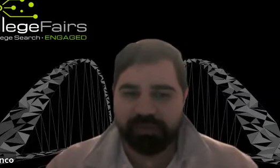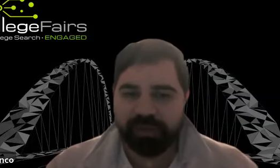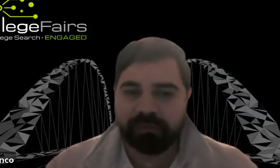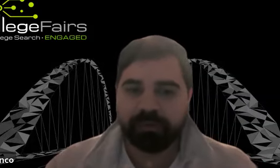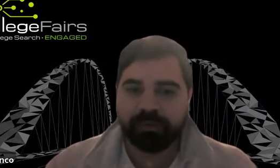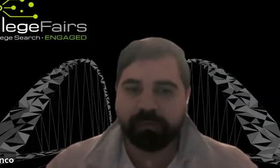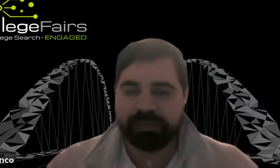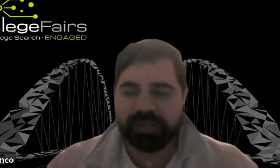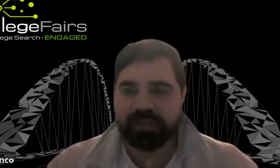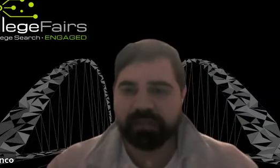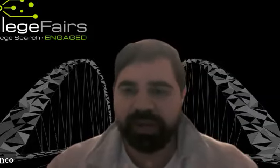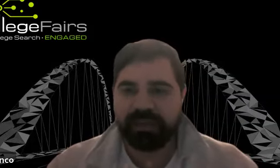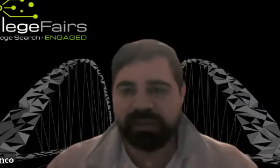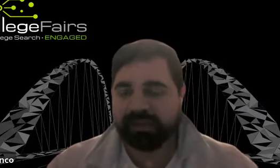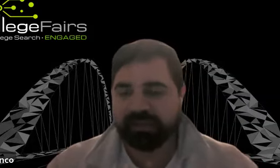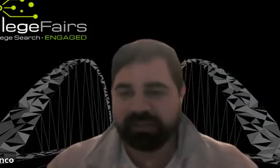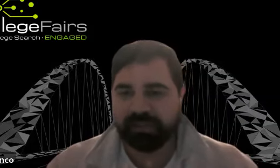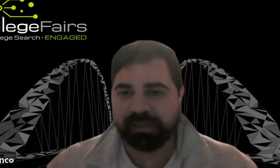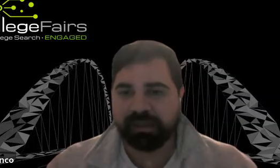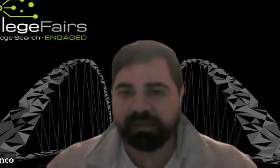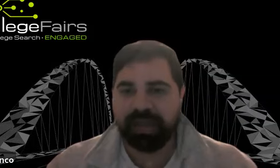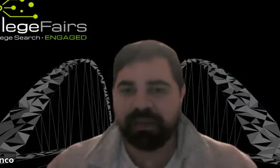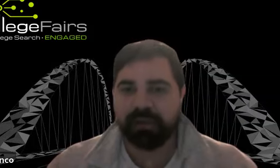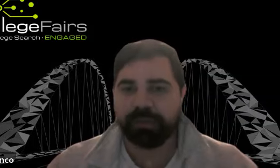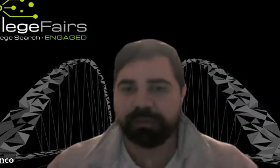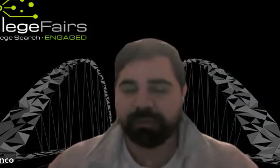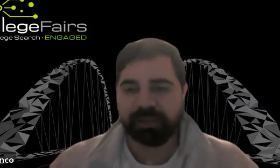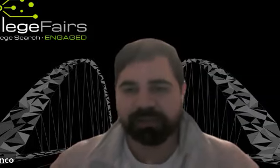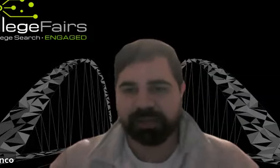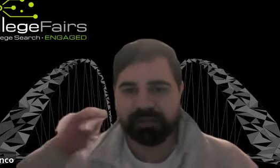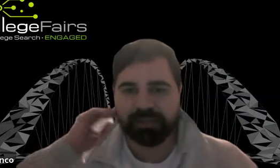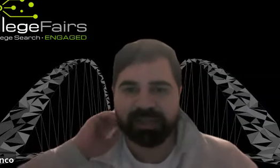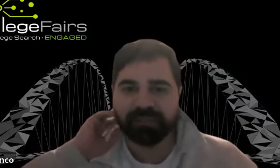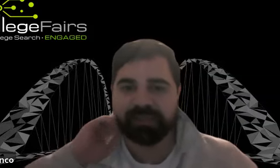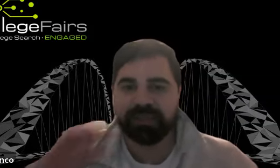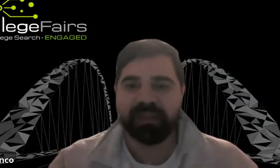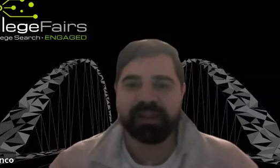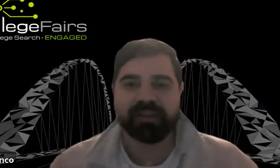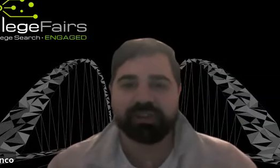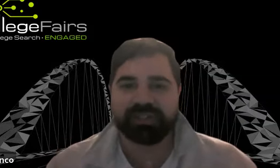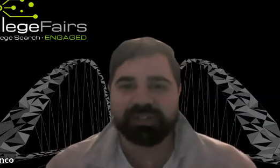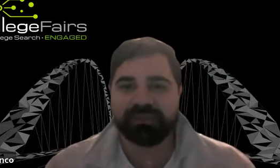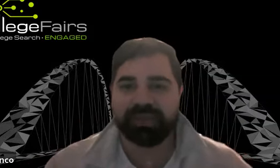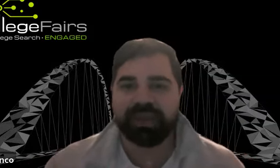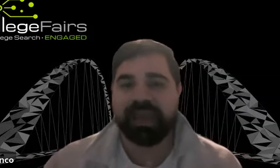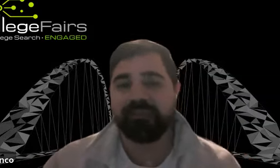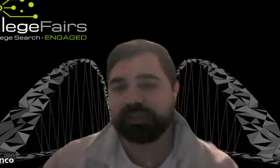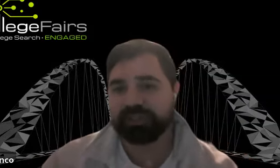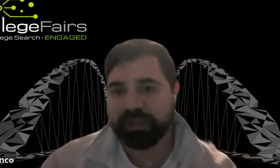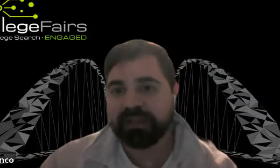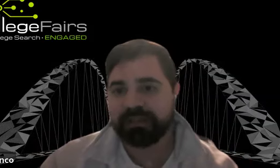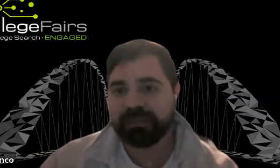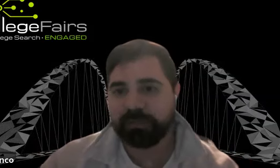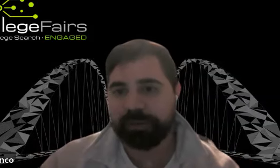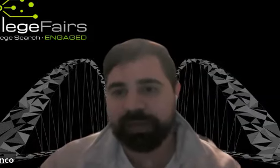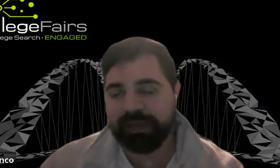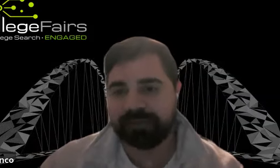your zoom screen with one saying q a you just simply click on that open up the box and you can type in there any questions that you might have which